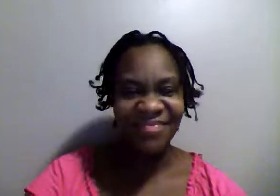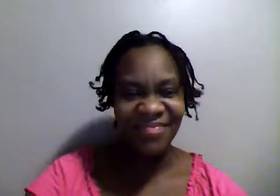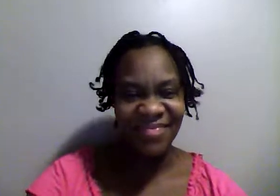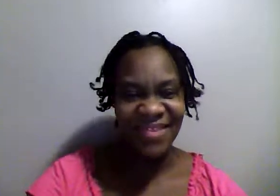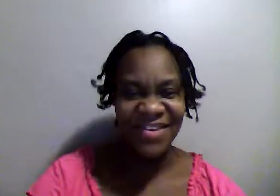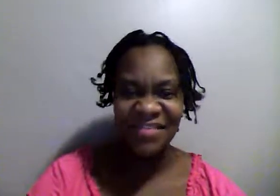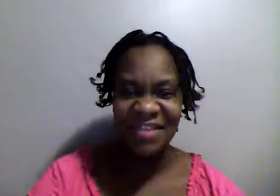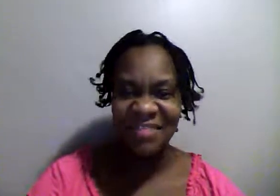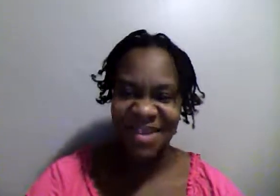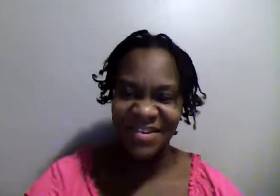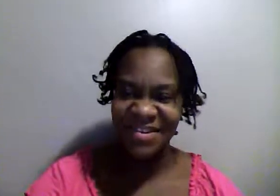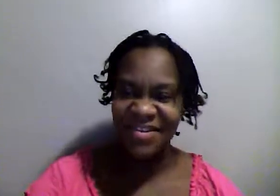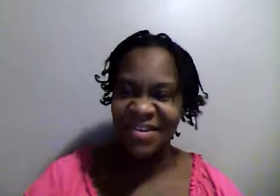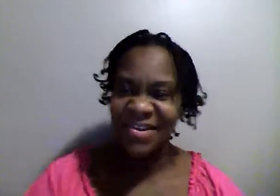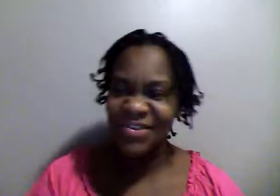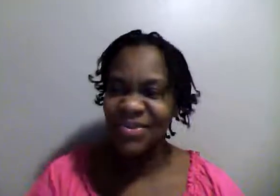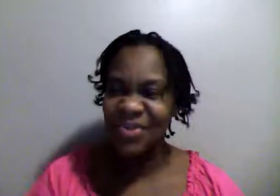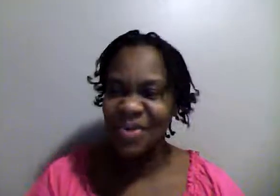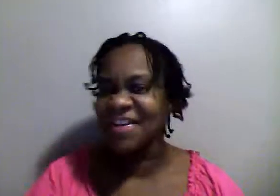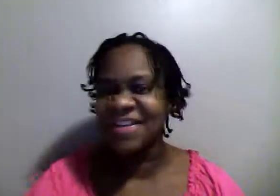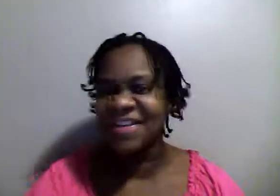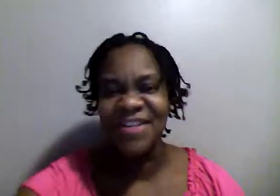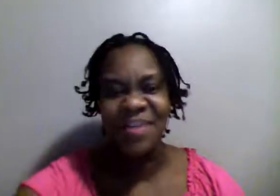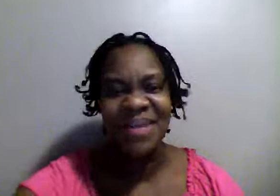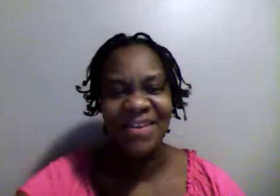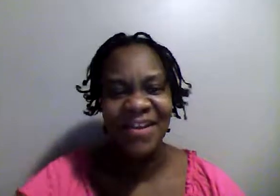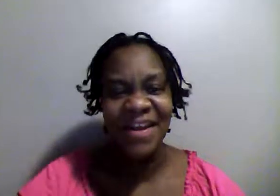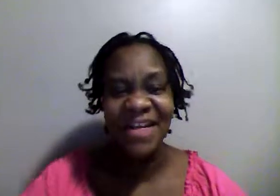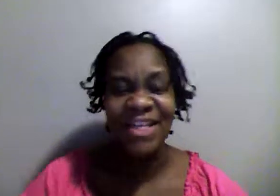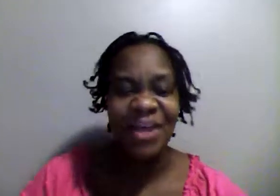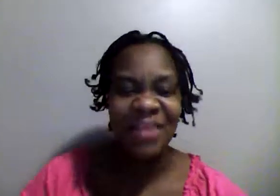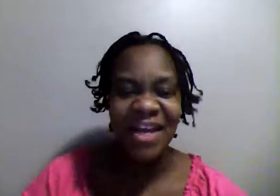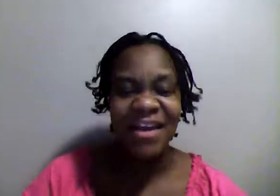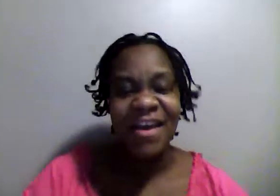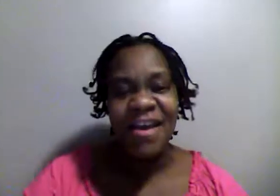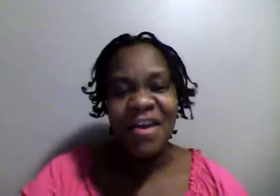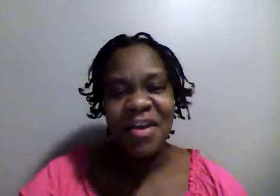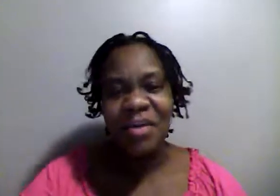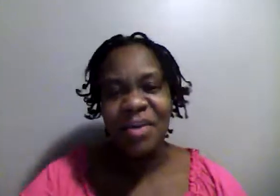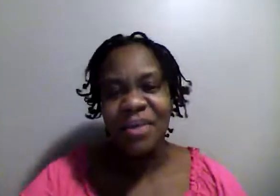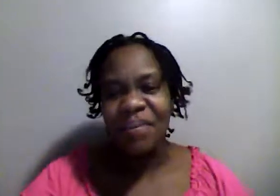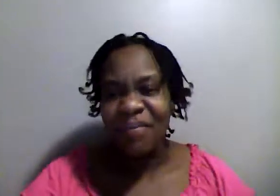It doesn't really matter to you whether it is determinate or indeterminate. Now,